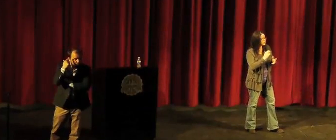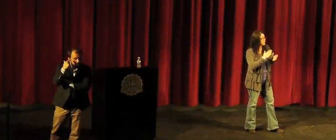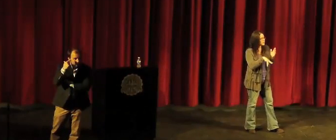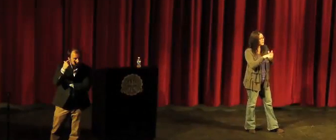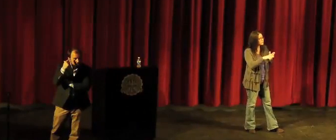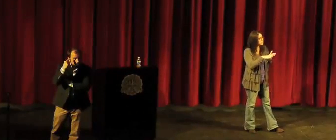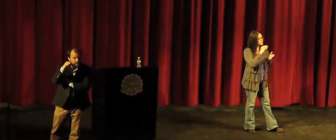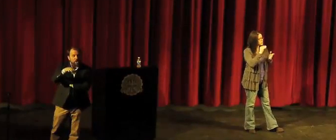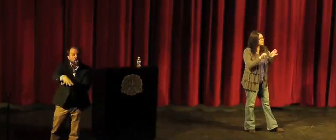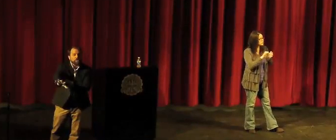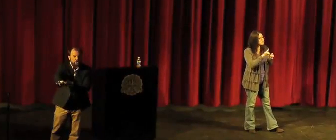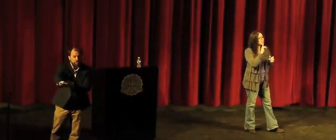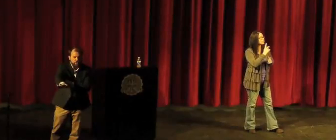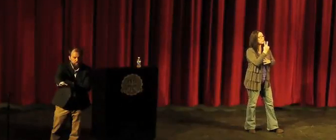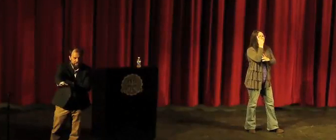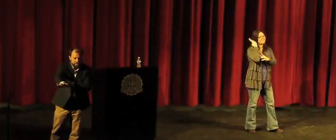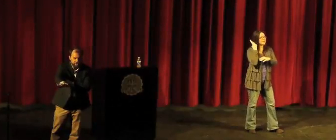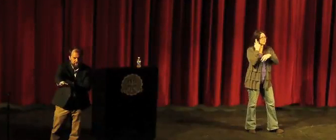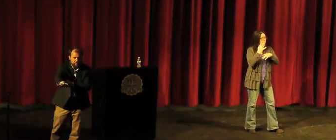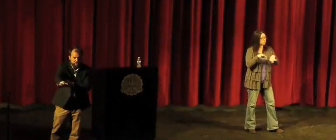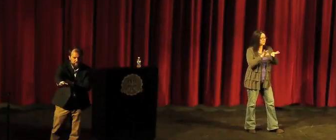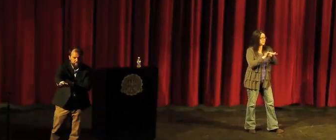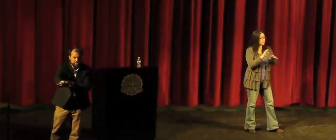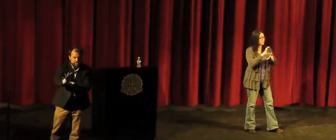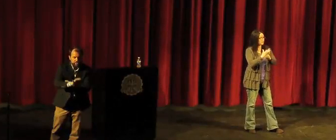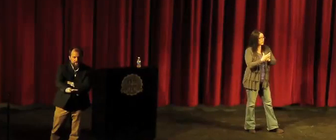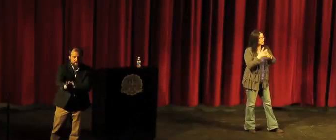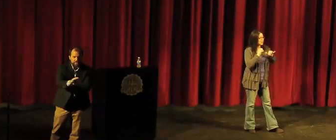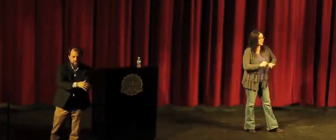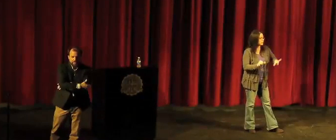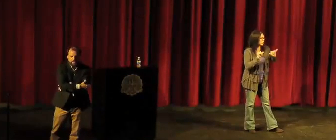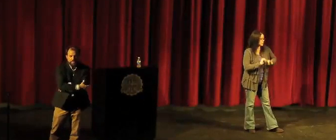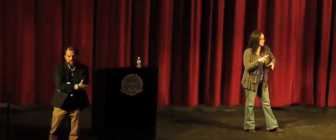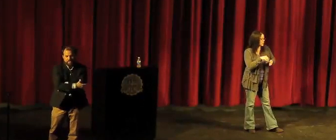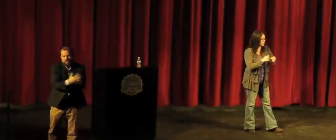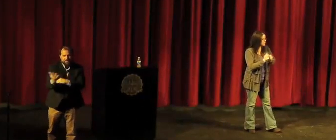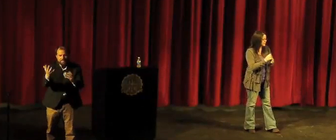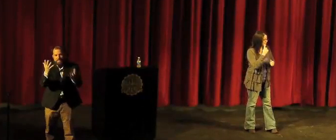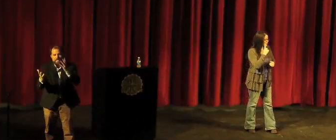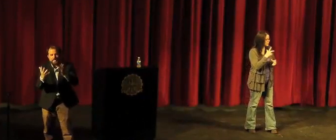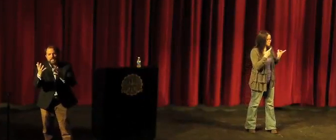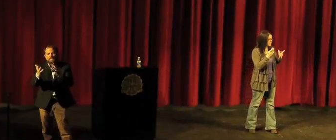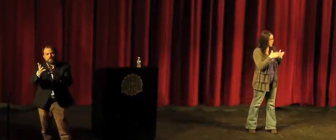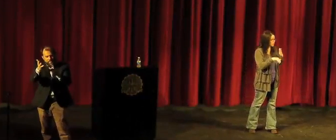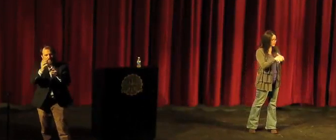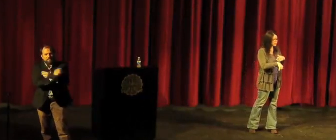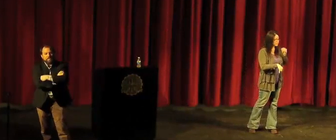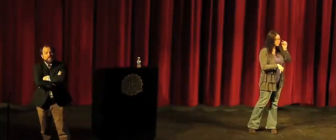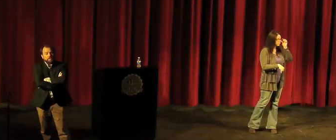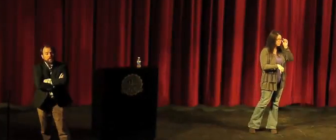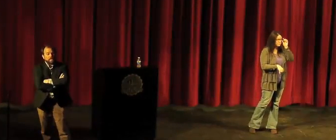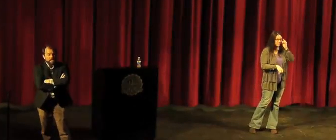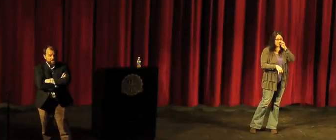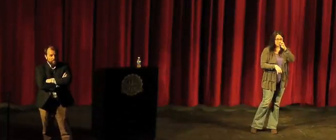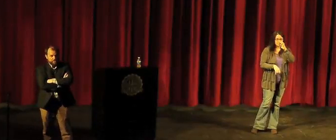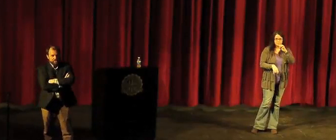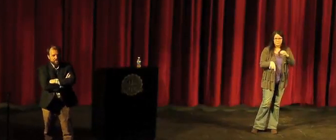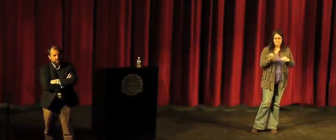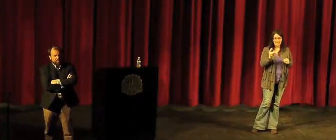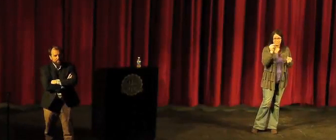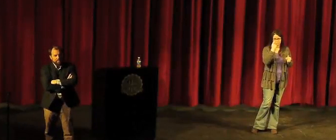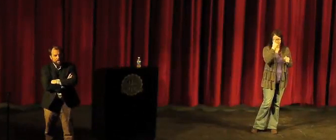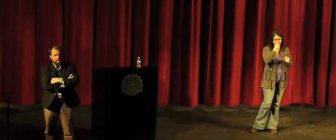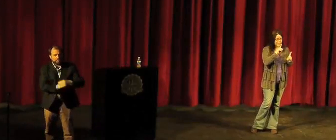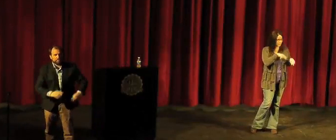actually to reflect critically on the cultural liturgies that we are immersed in. So I think that's a big part of it. That's on my feet, but that's a great line of